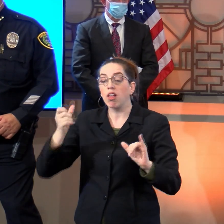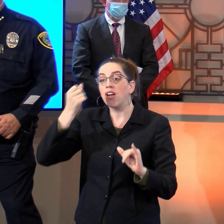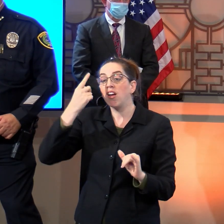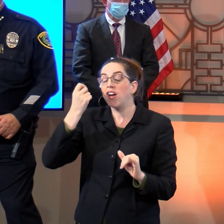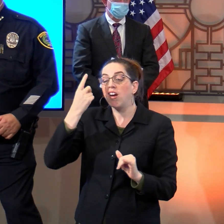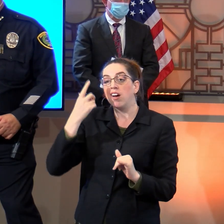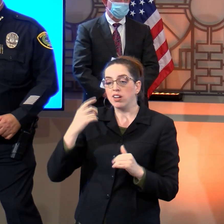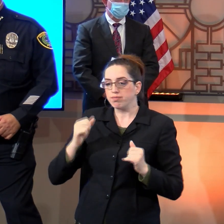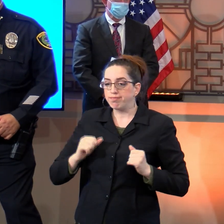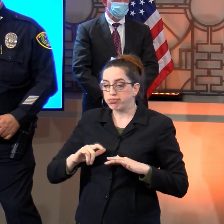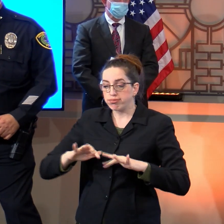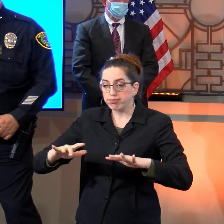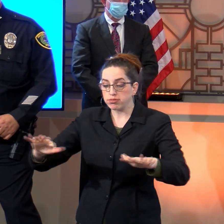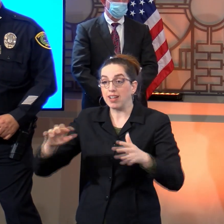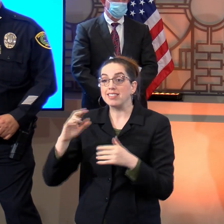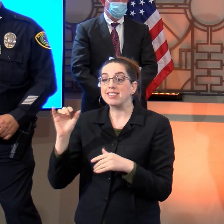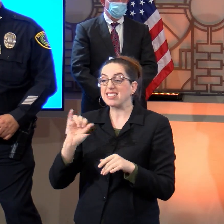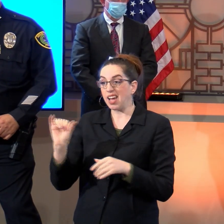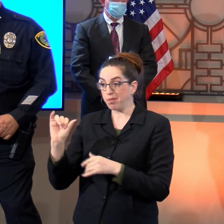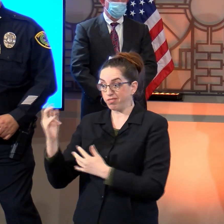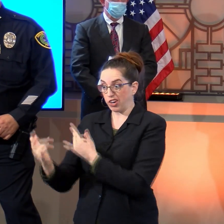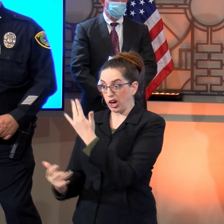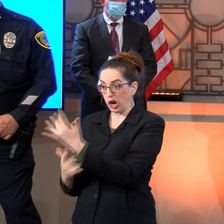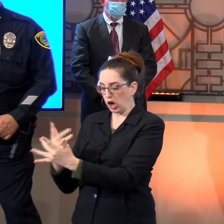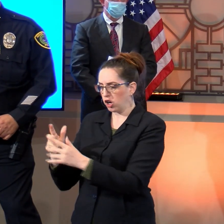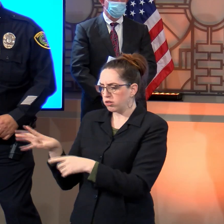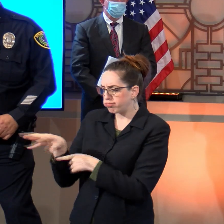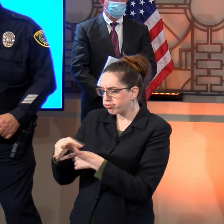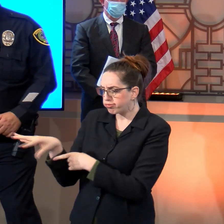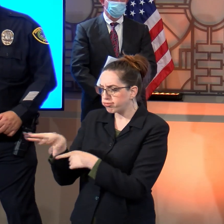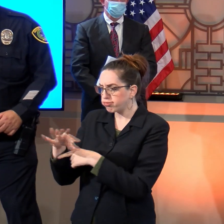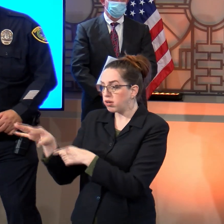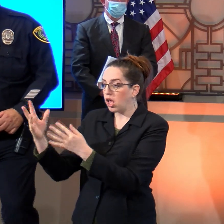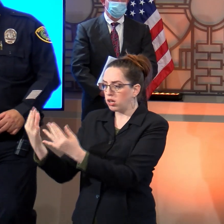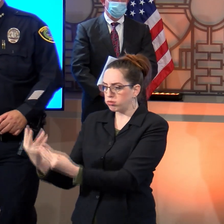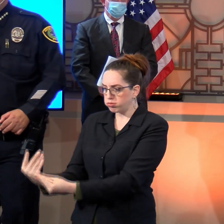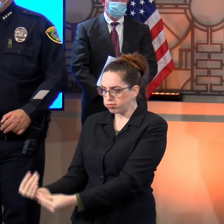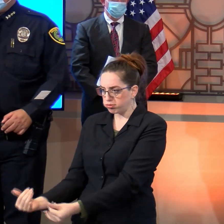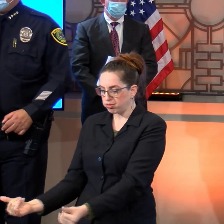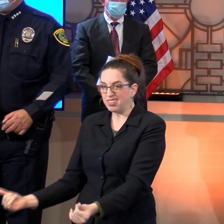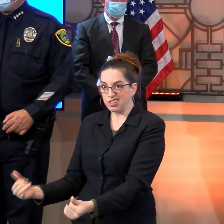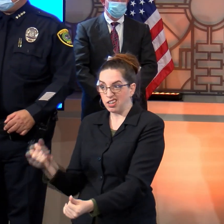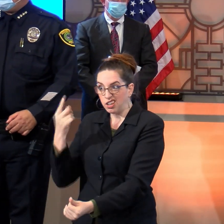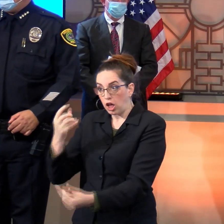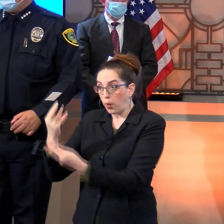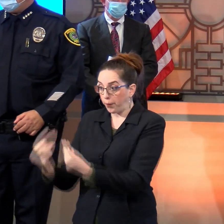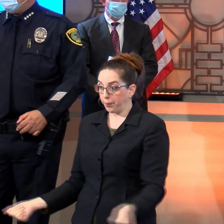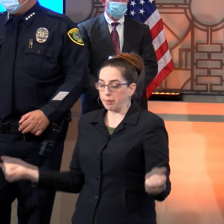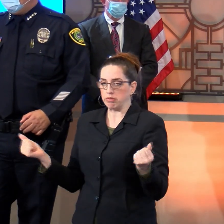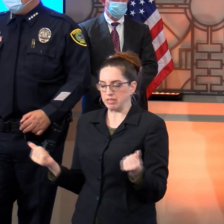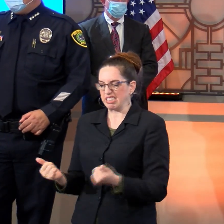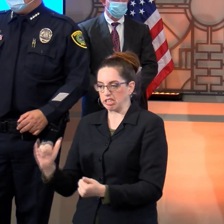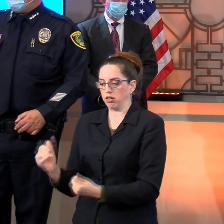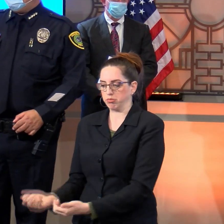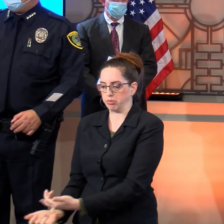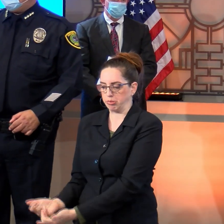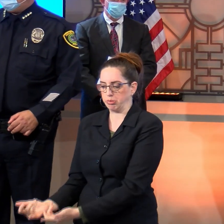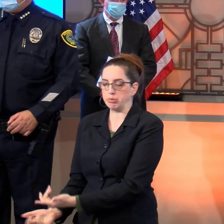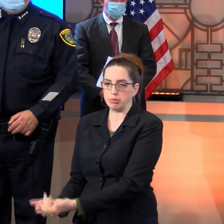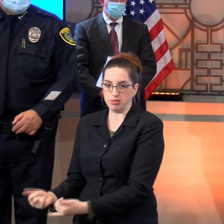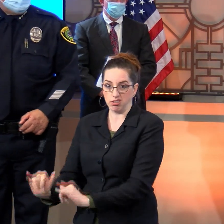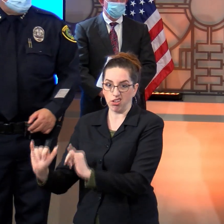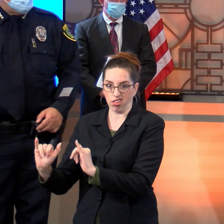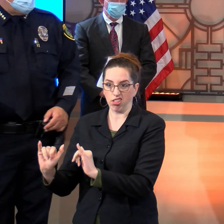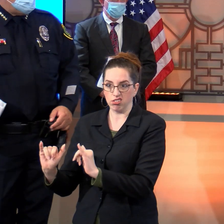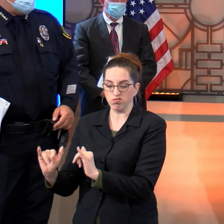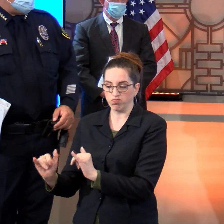fire, you can extinguish the flames, but often it continues to smother. And so, smother. Did I say